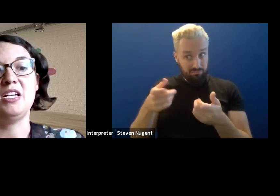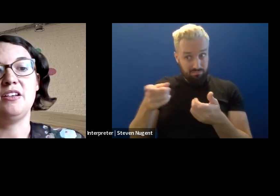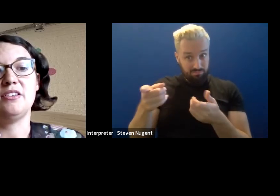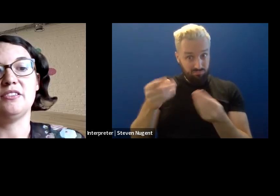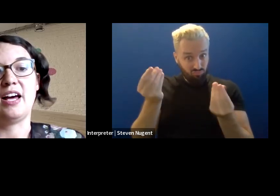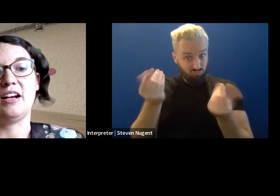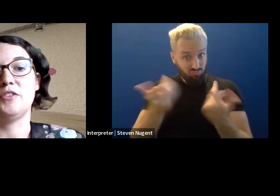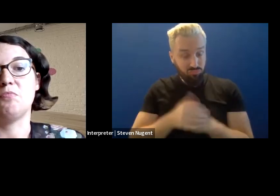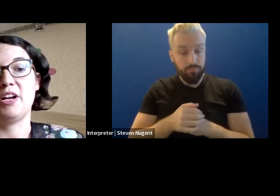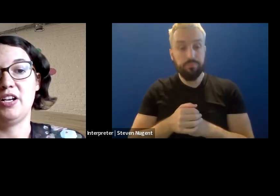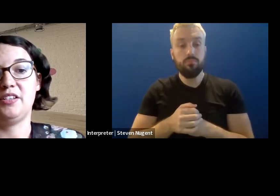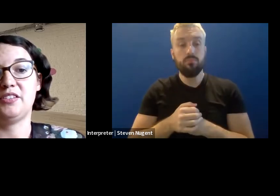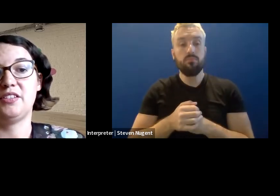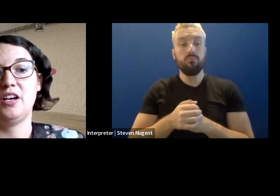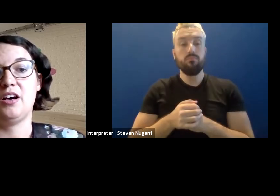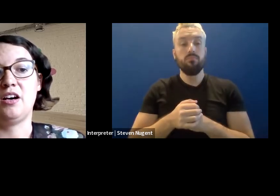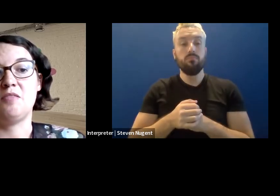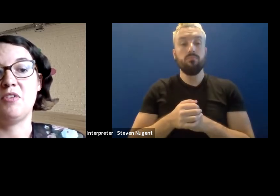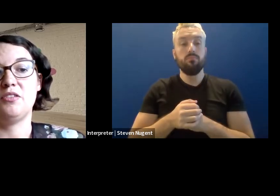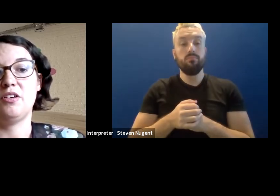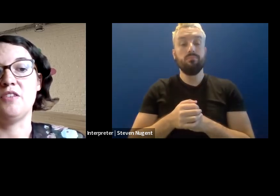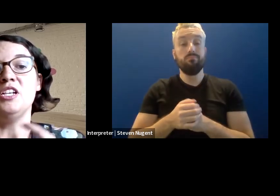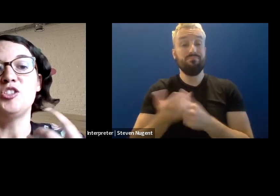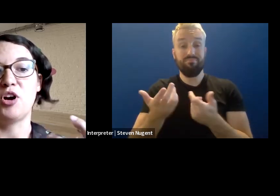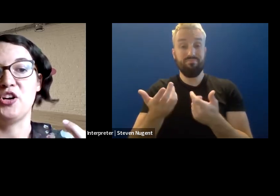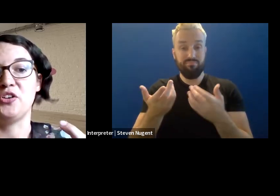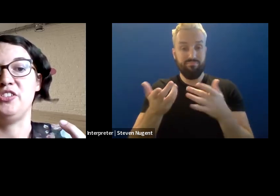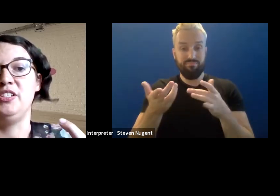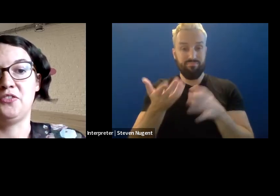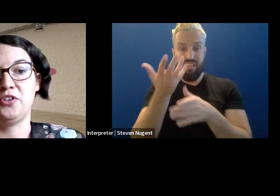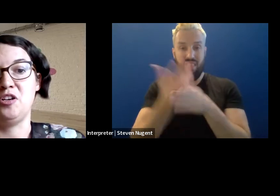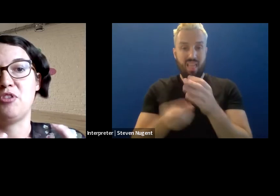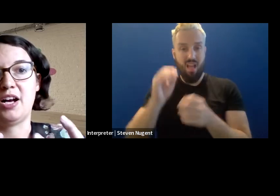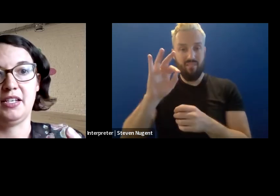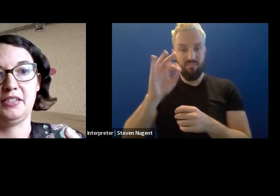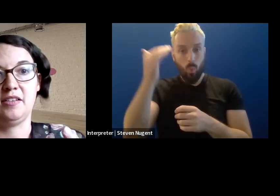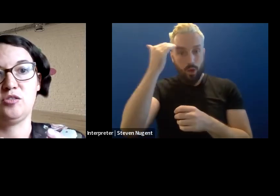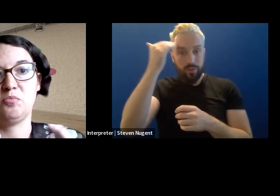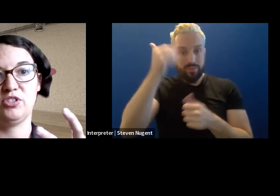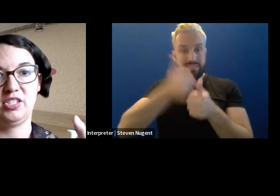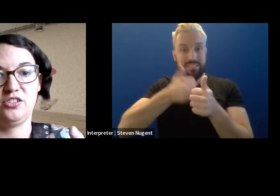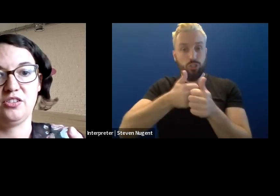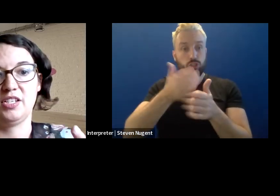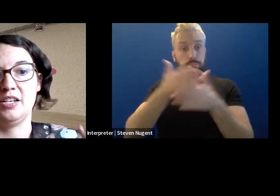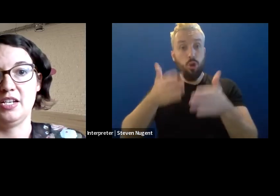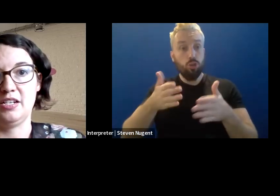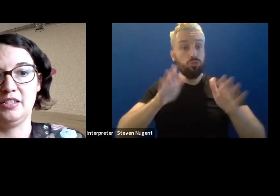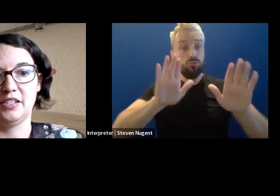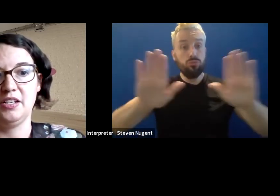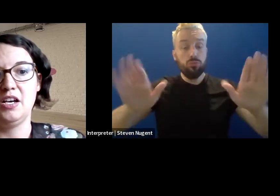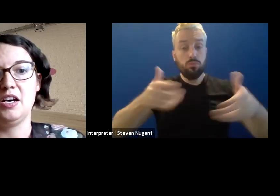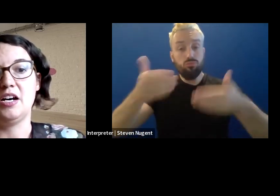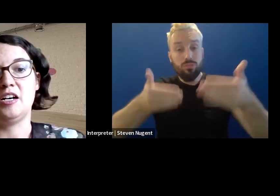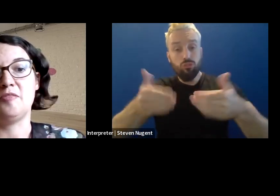may be lack of awareness of each partner's different processes, procedures, and